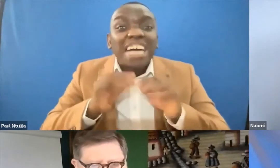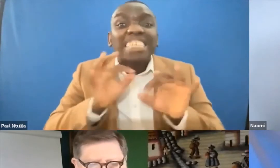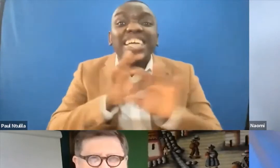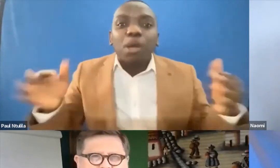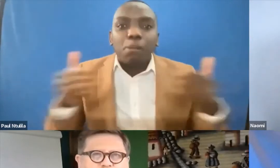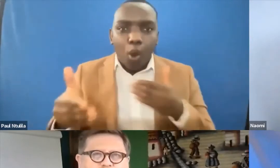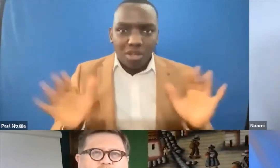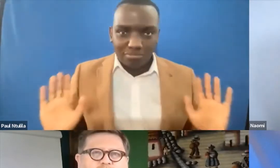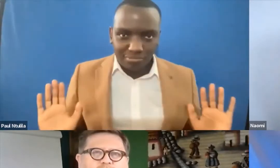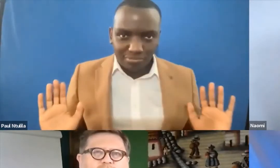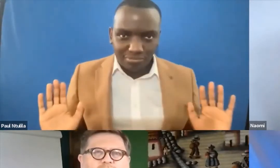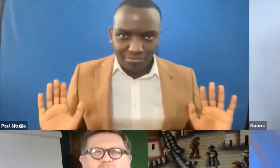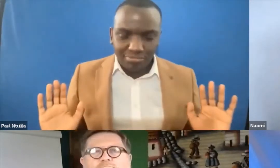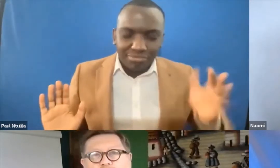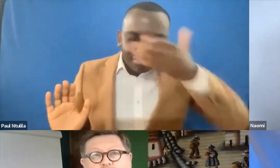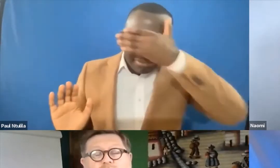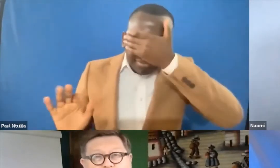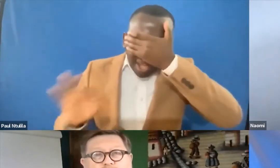going to do this.